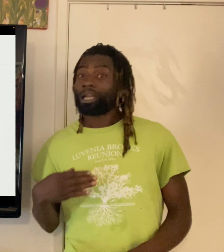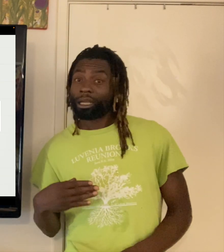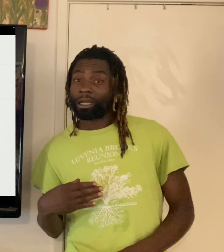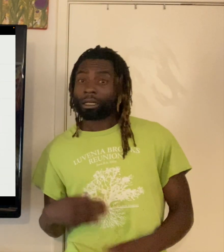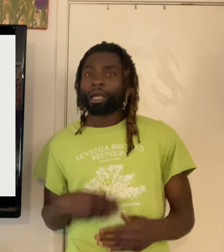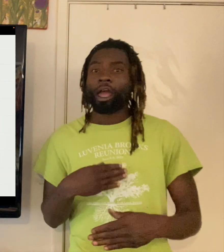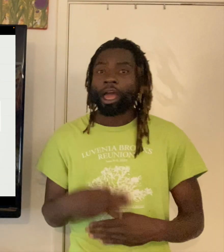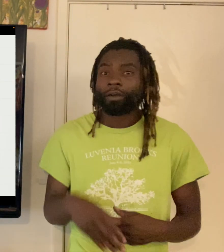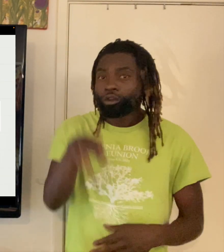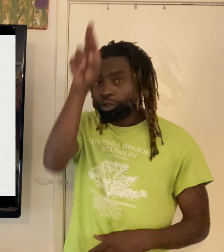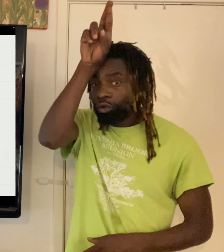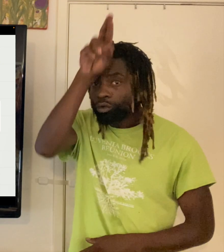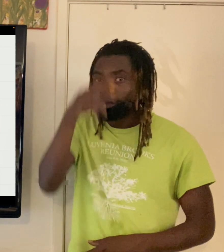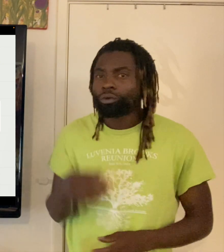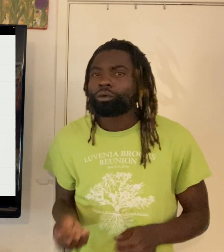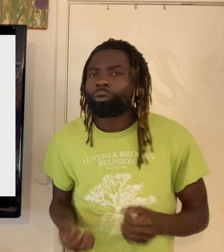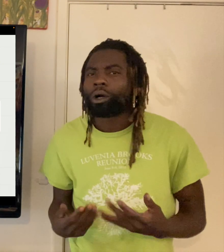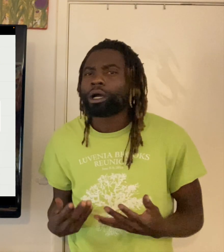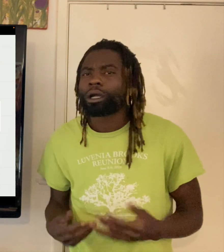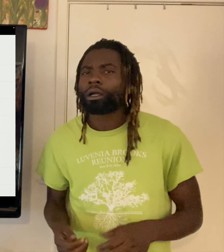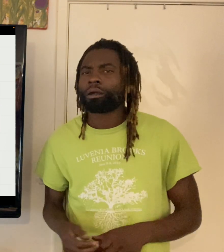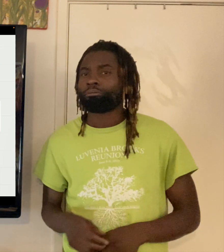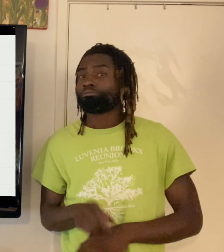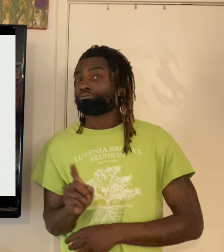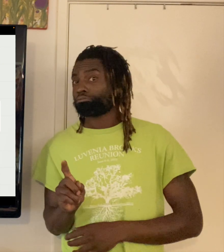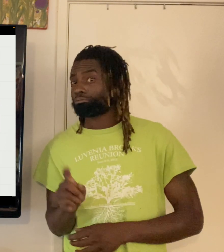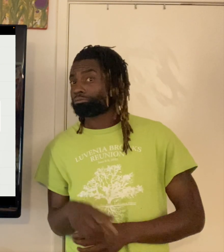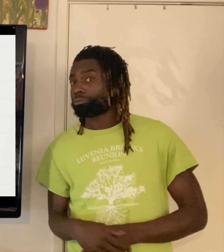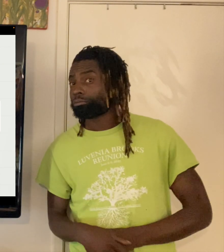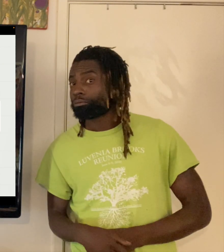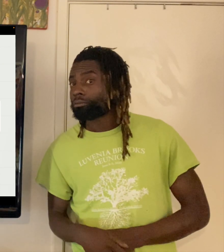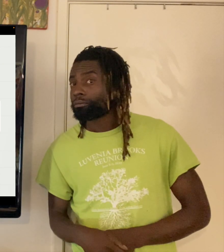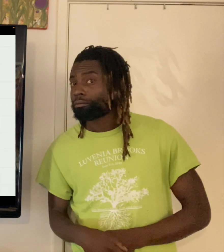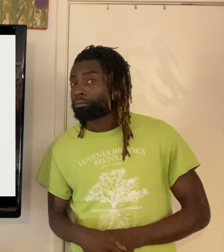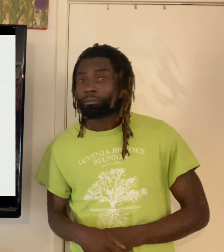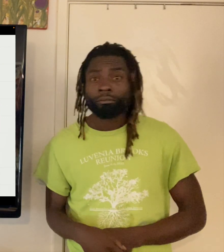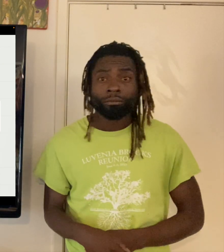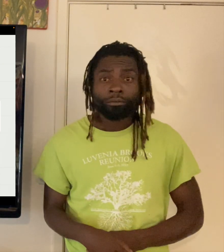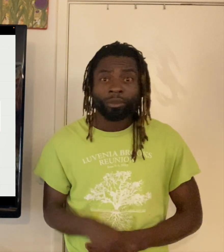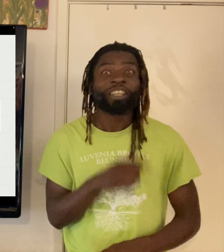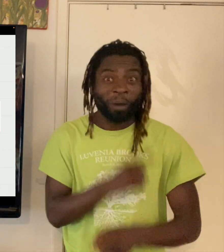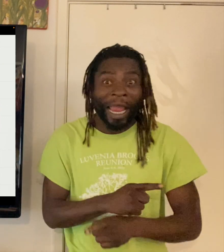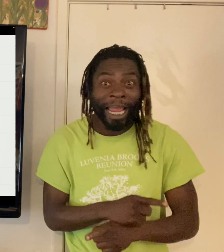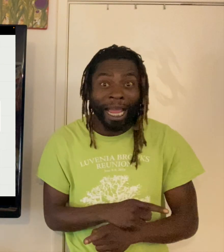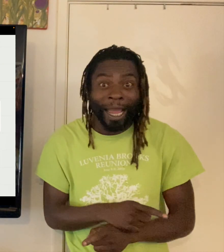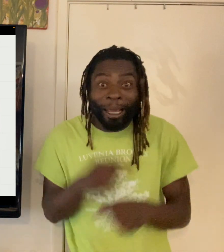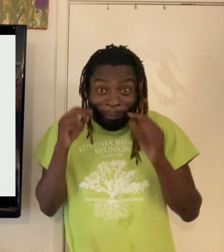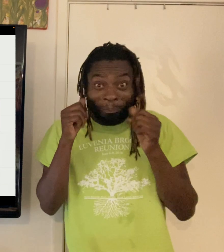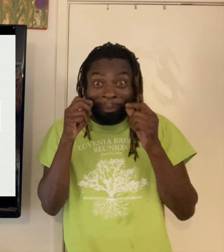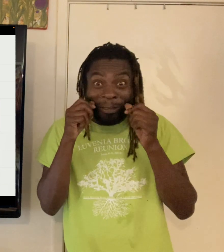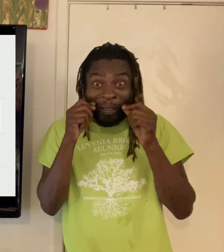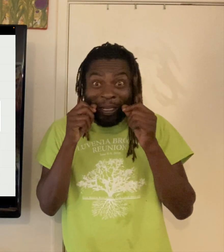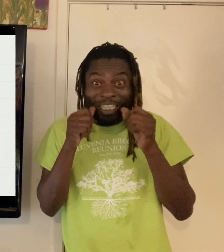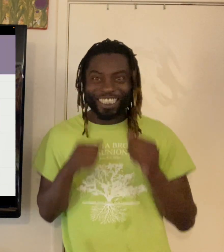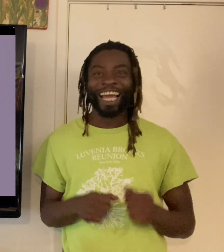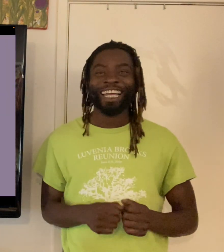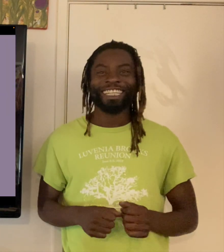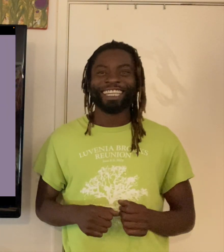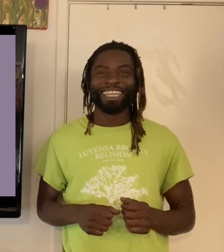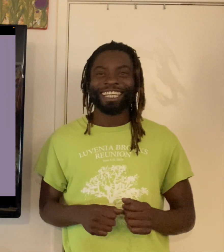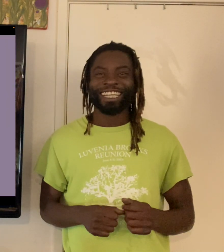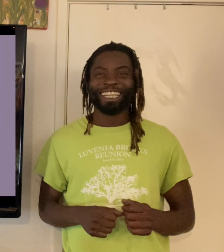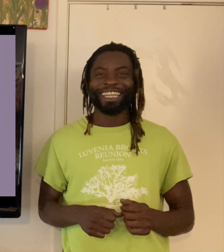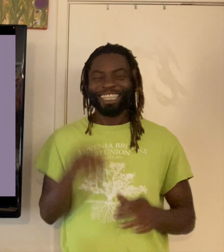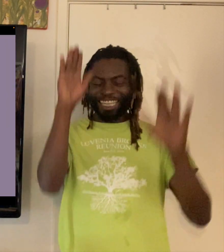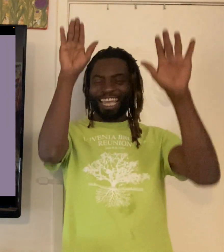And after unicorn, what would come next? That's right, it would be mustache.